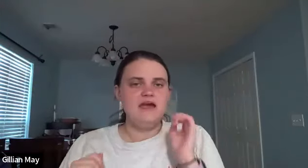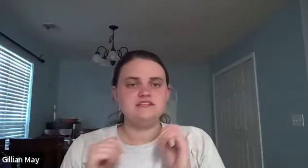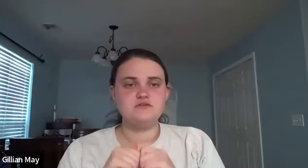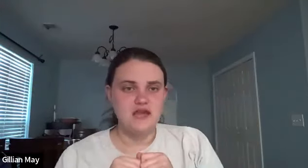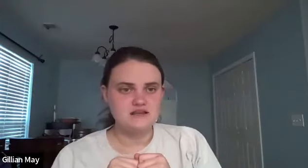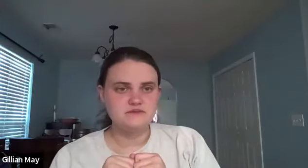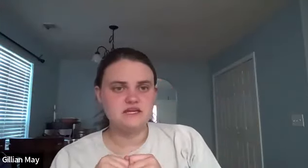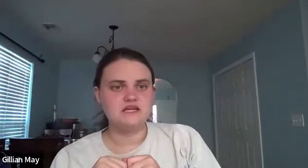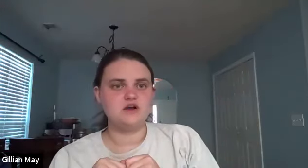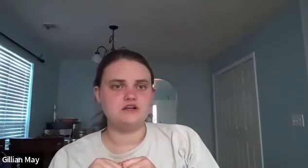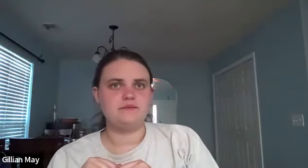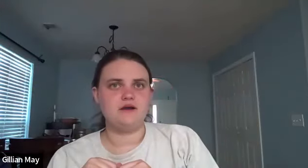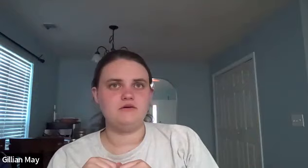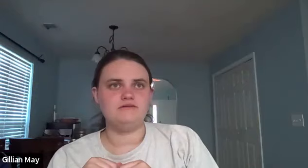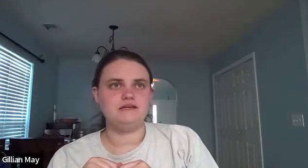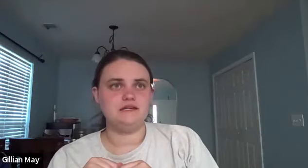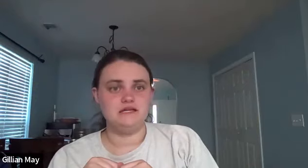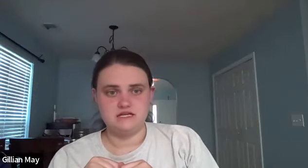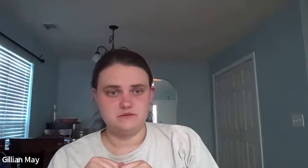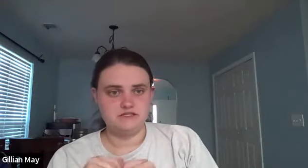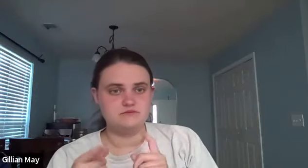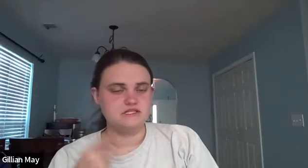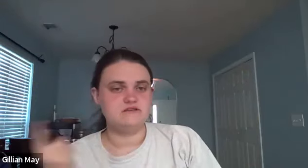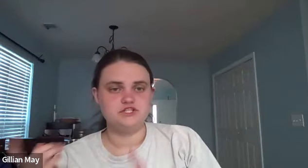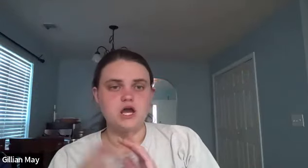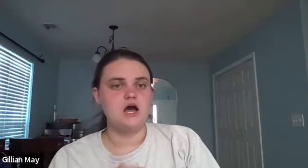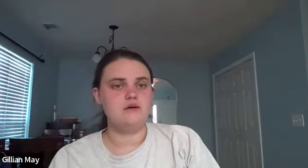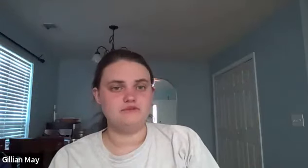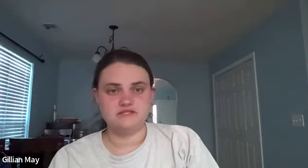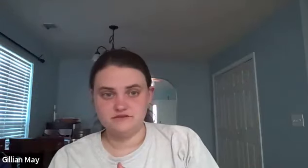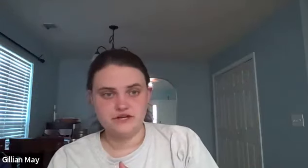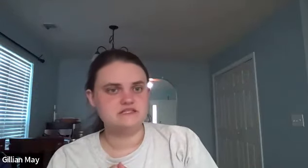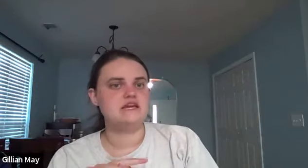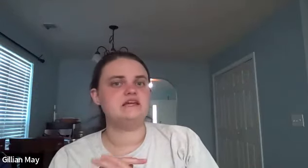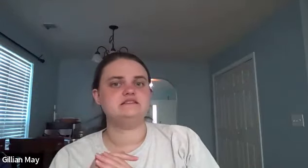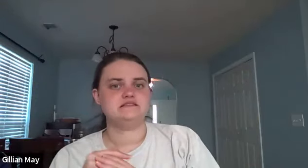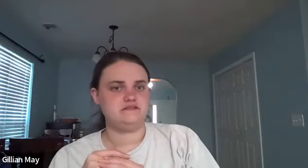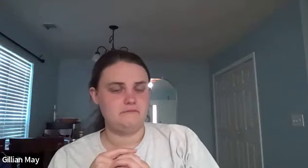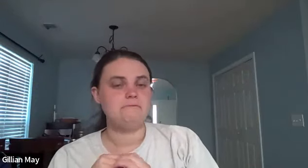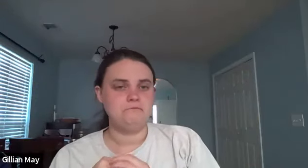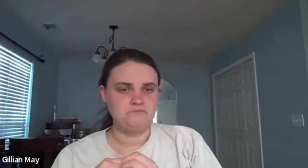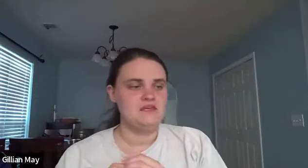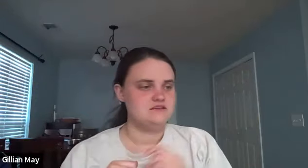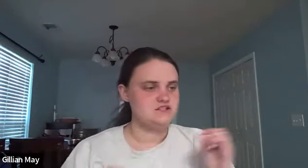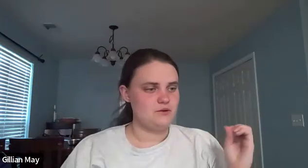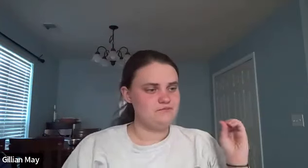And so that can be talking about any type of president of a job, president of the United States, things like that. So,